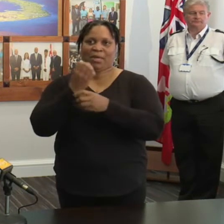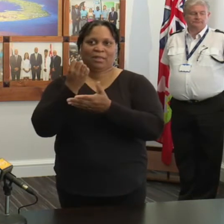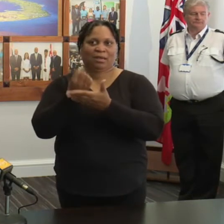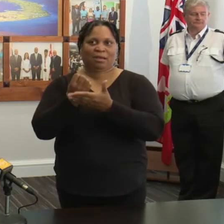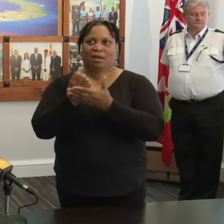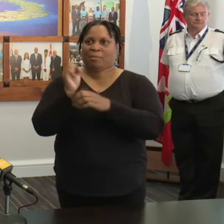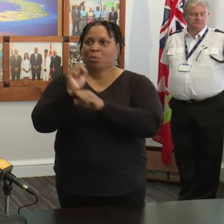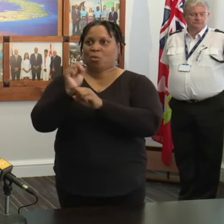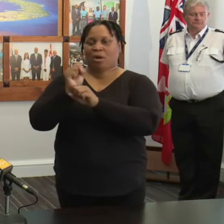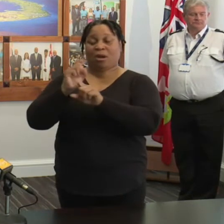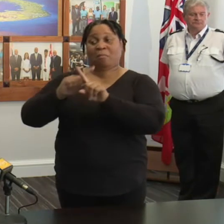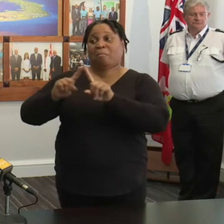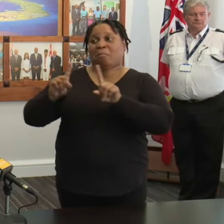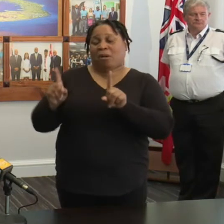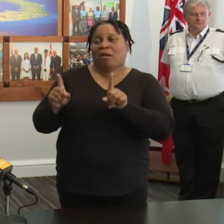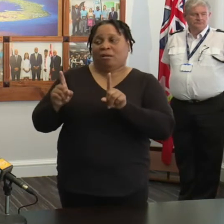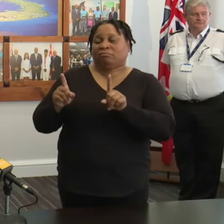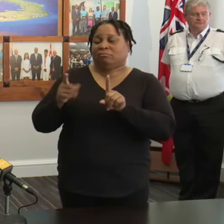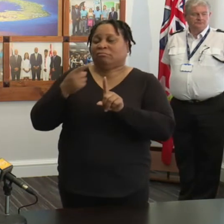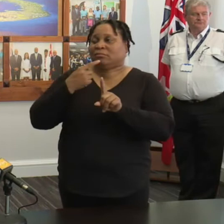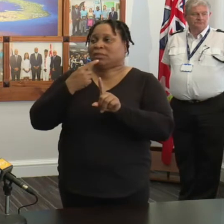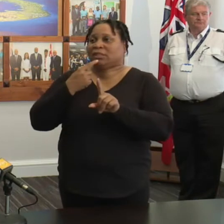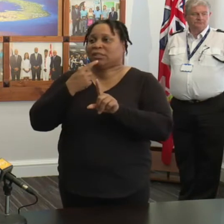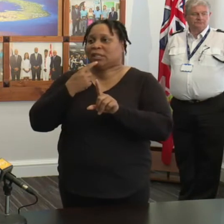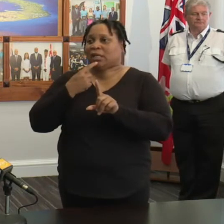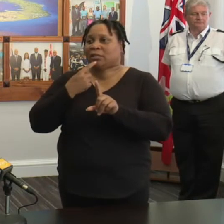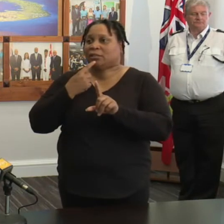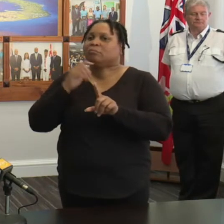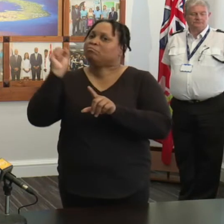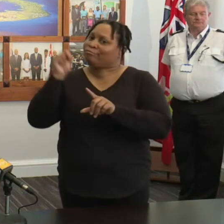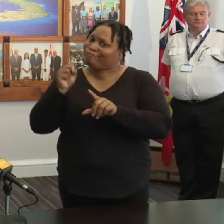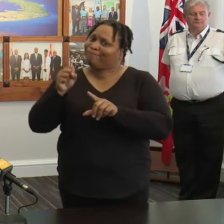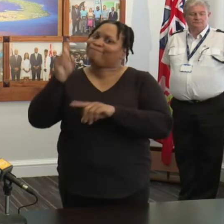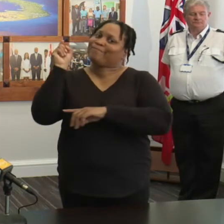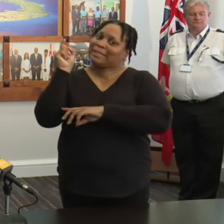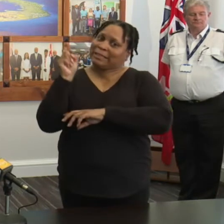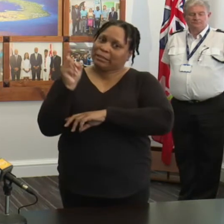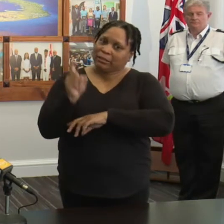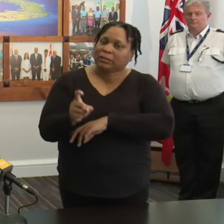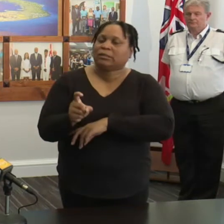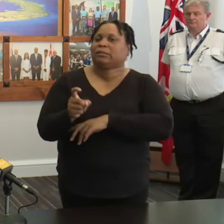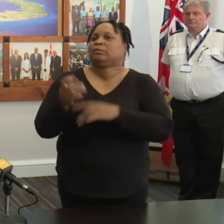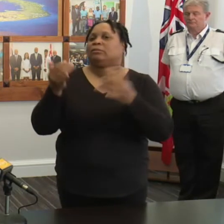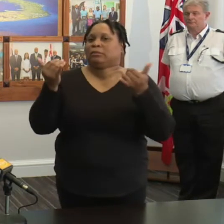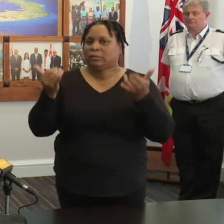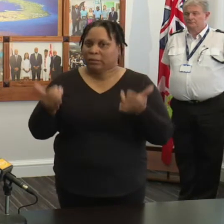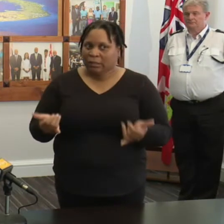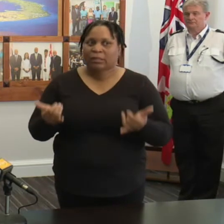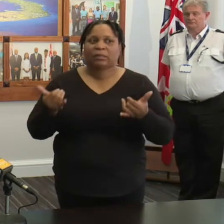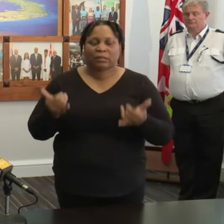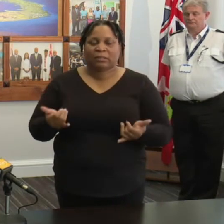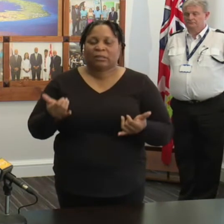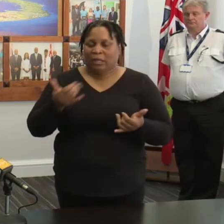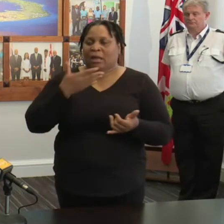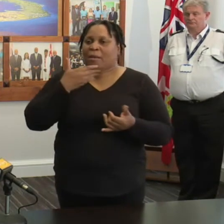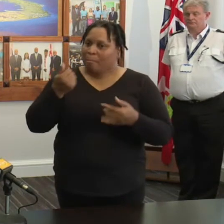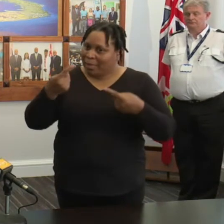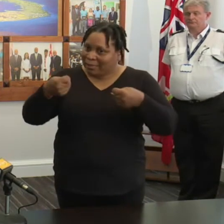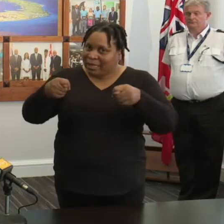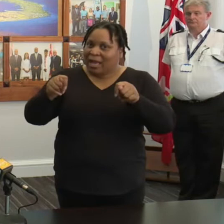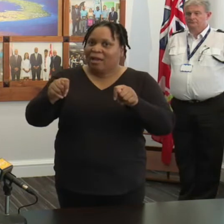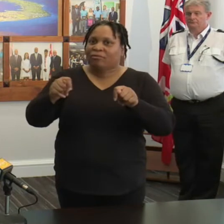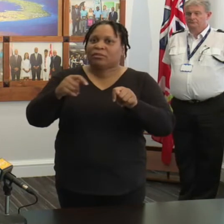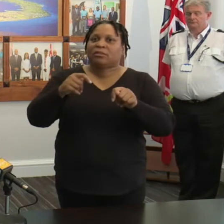work. But as it has been said, it is essential at this point in time to make our best efforts